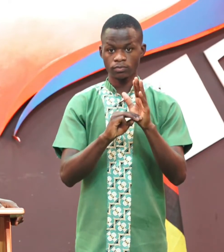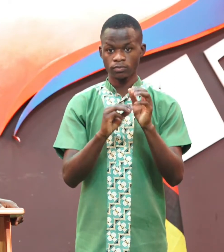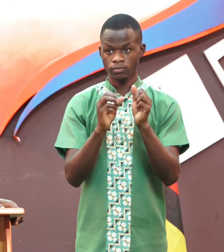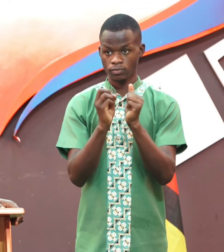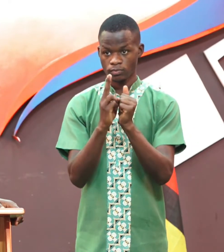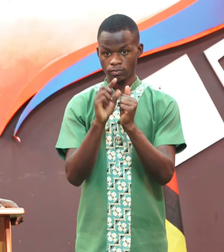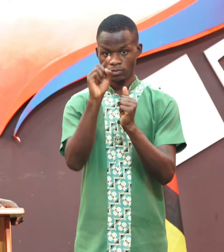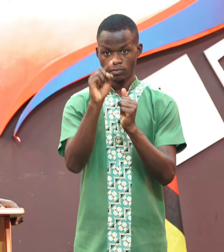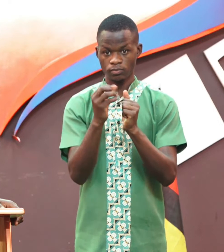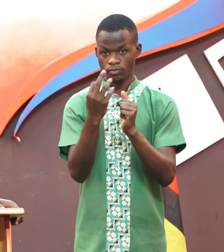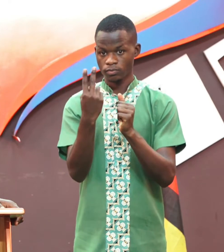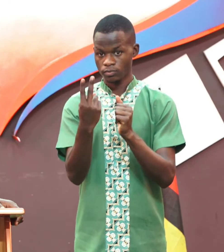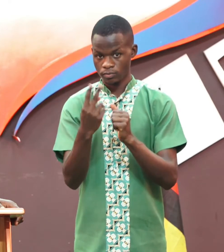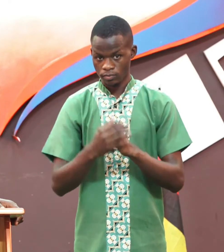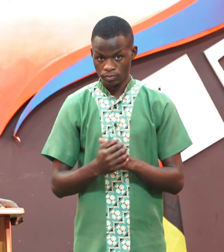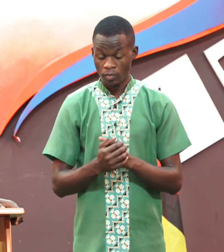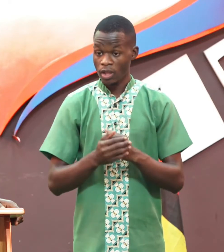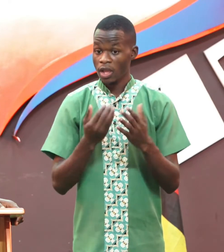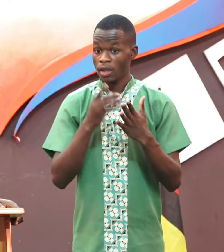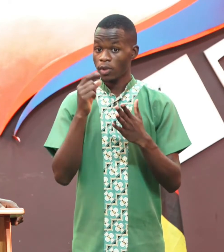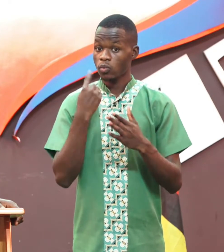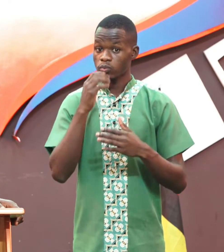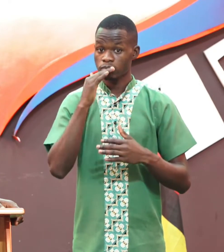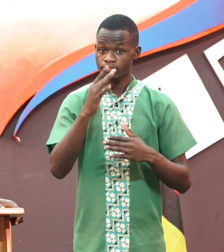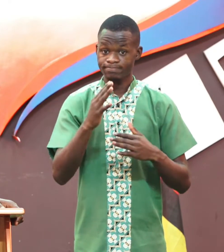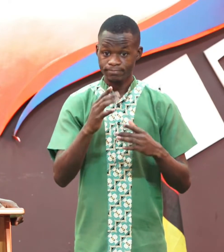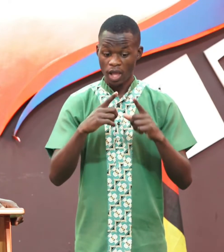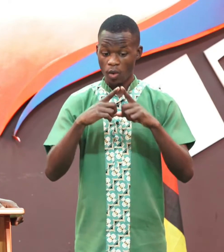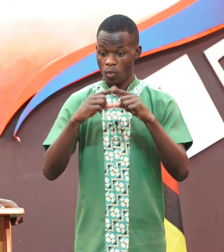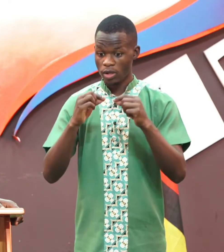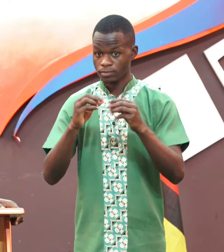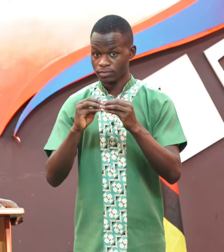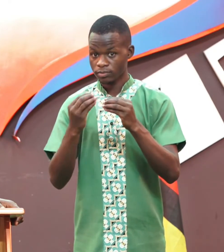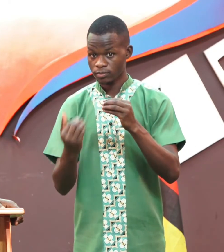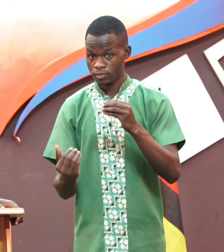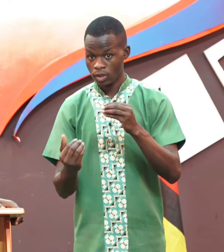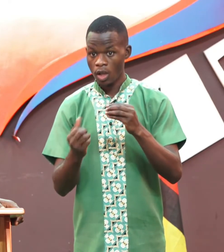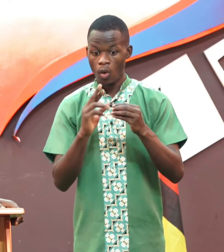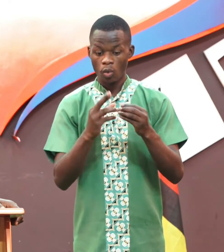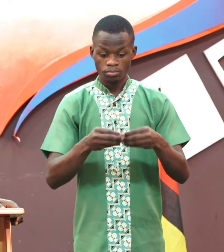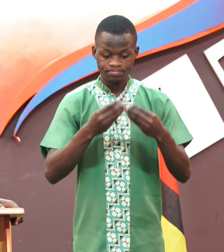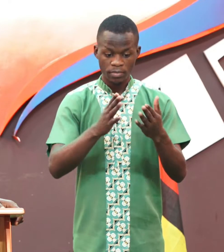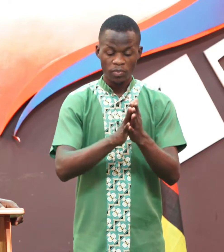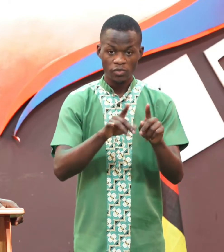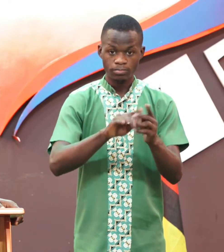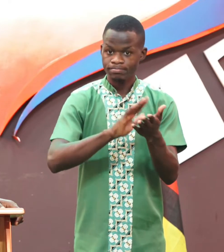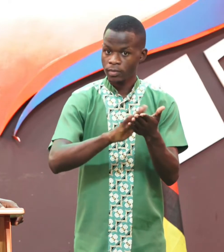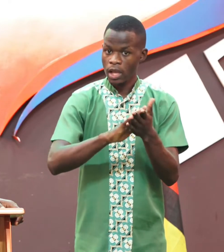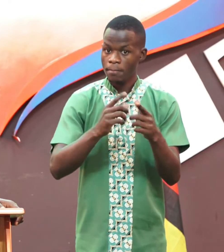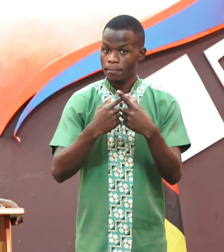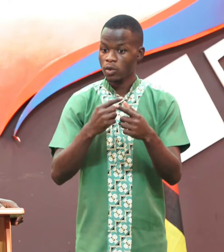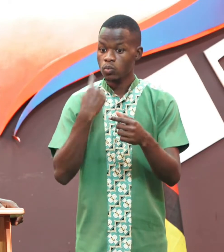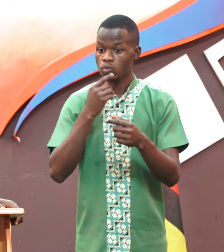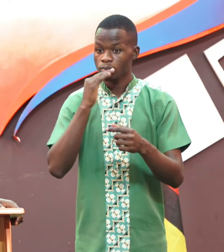32. Whoever speaks a word against the Son of Man, it shall be given, forgiven him. But whoever speaks against the